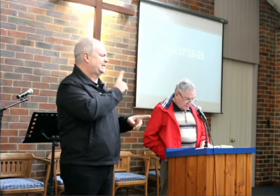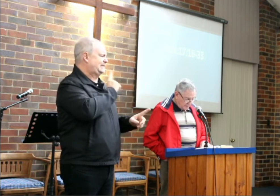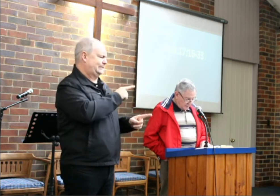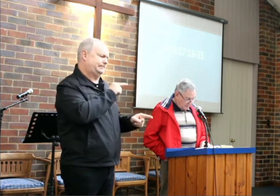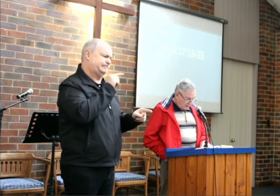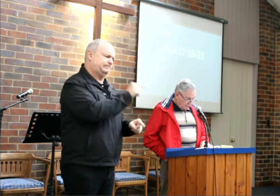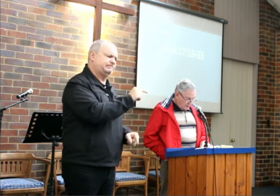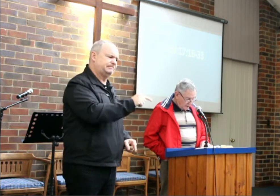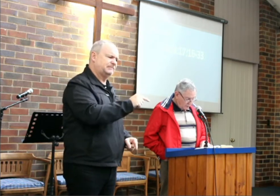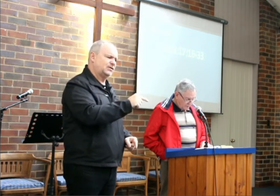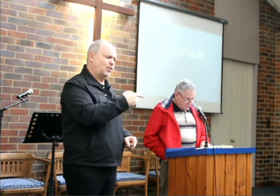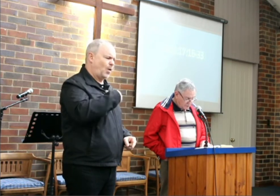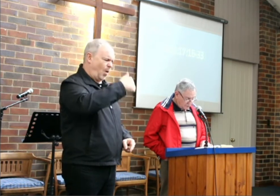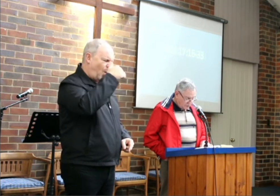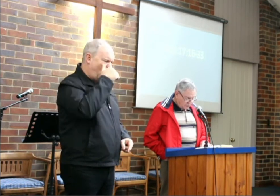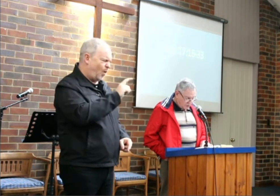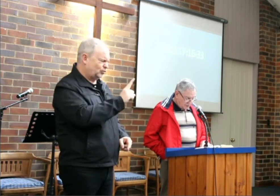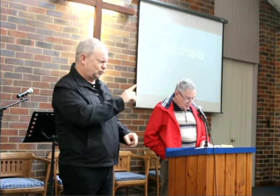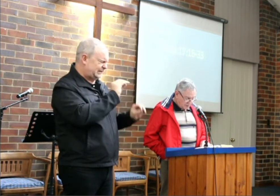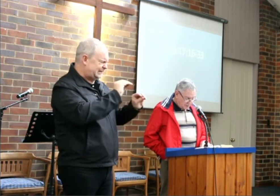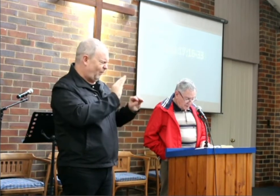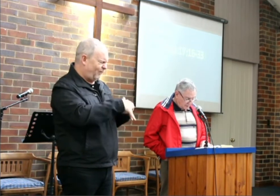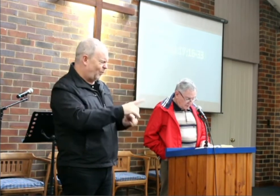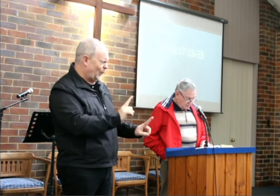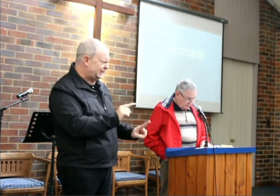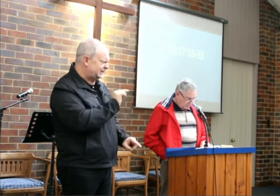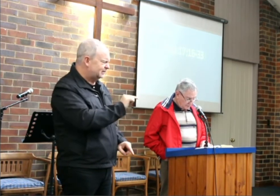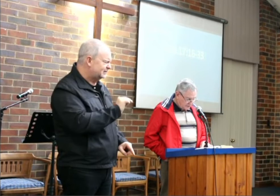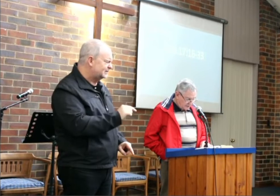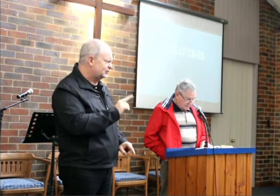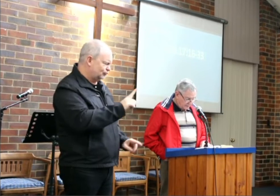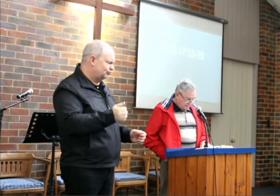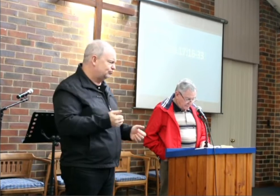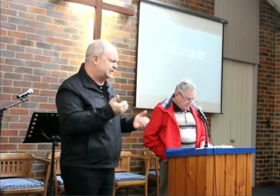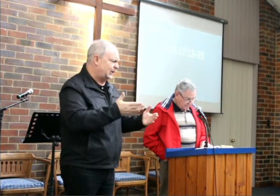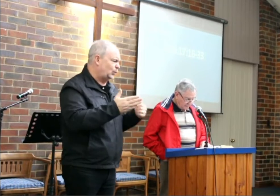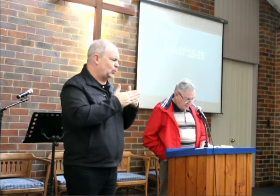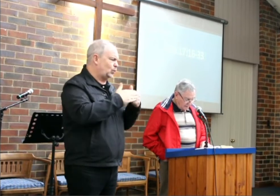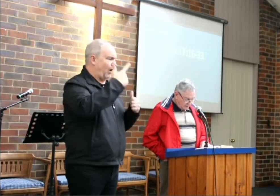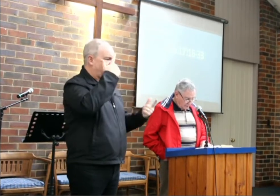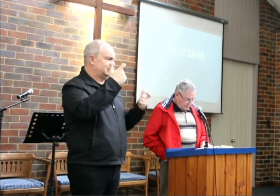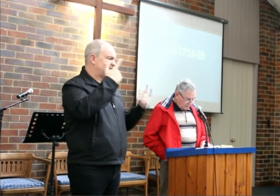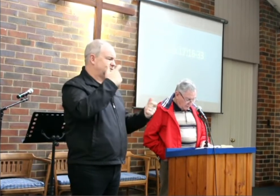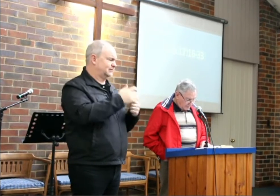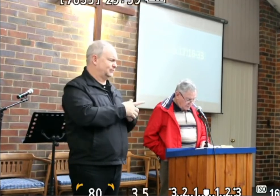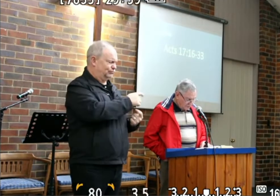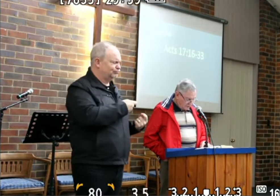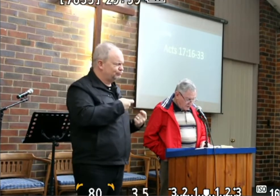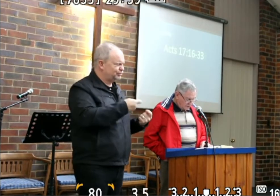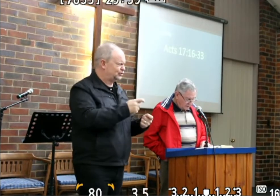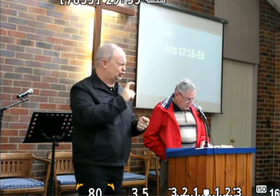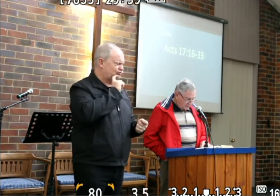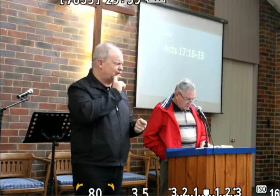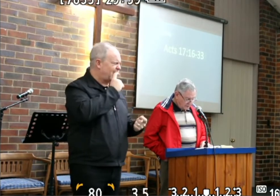him, "May we know what this new teaching is that you are presenting? You are bringing some